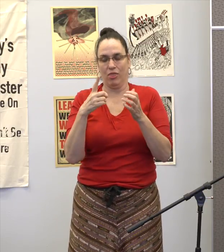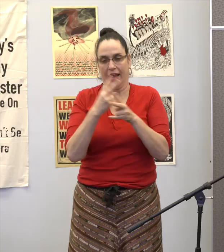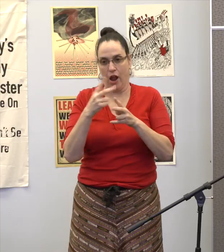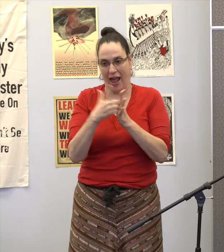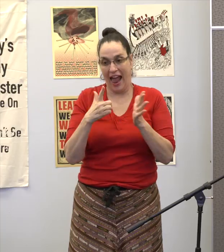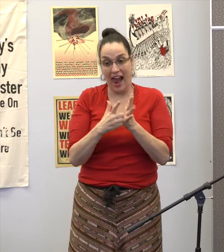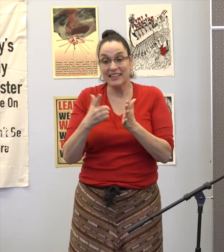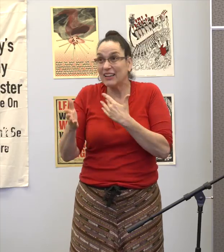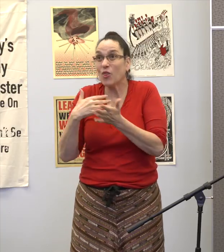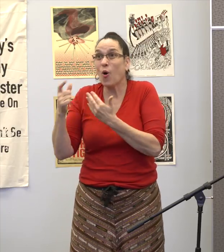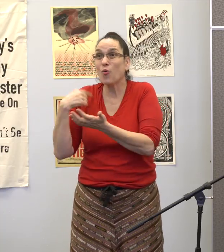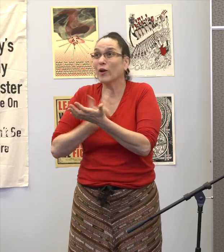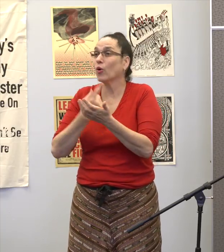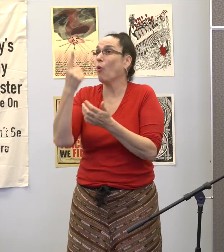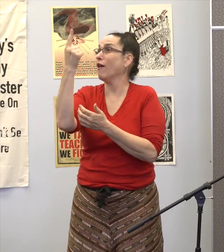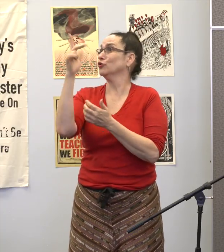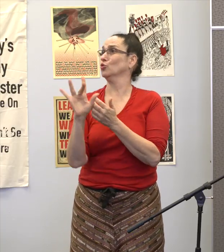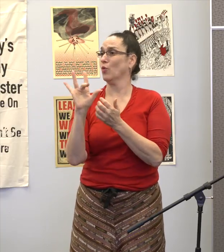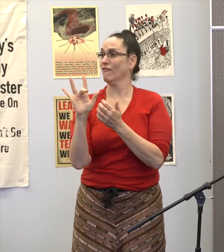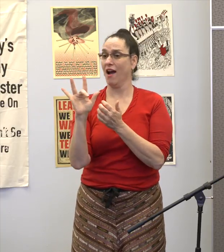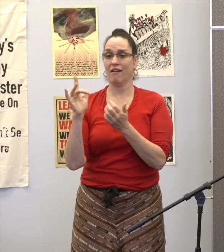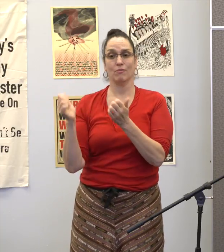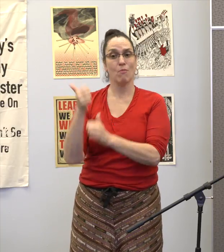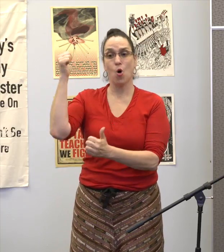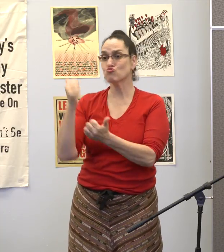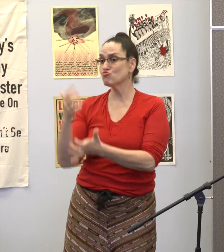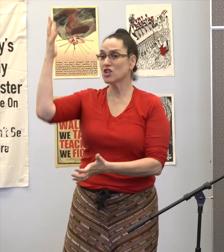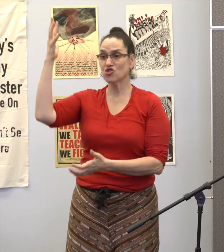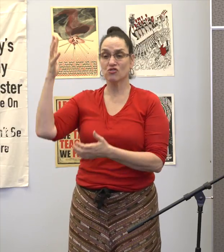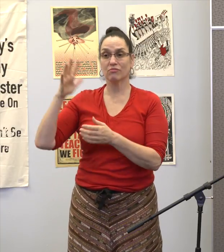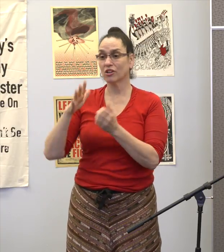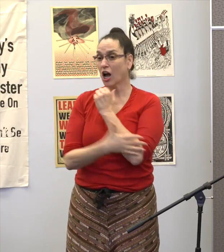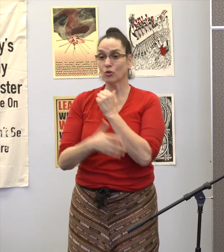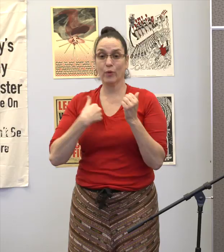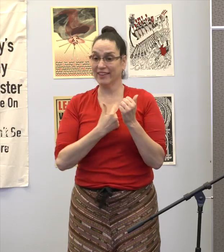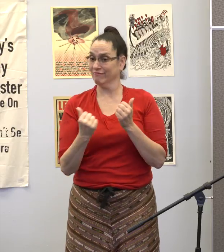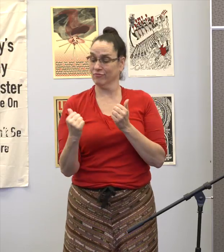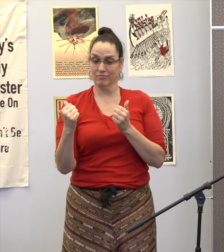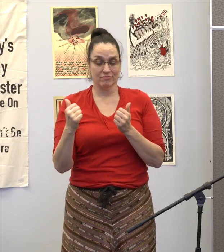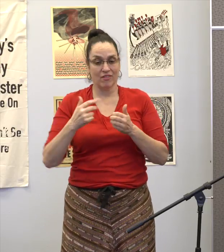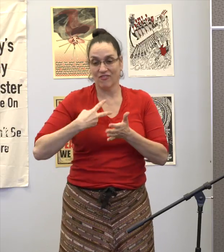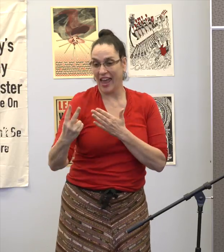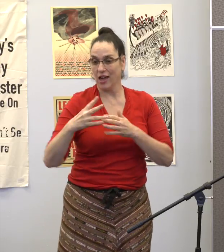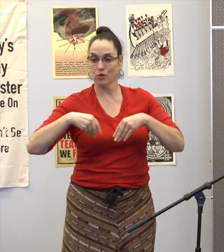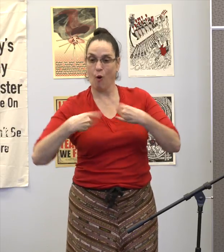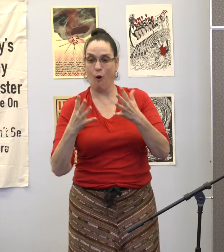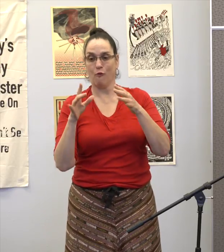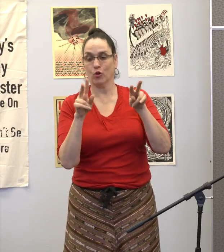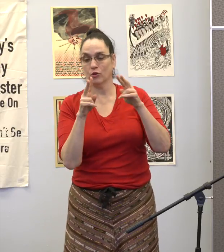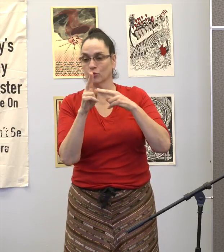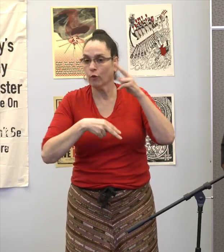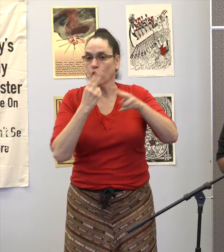countries that does not offer some form of universal health care to all of its